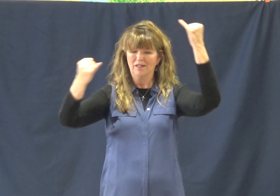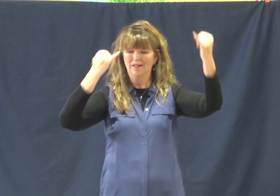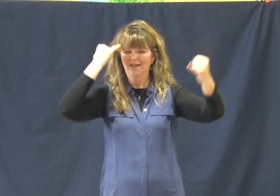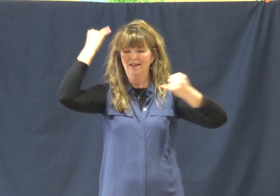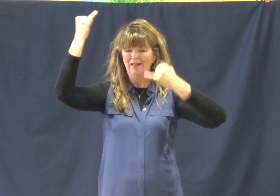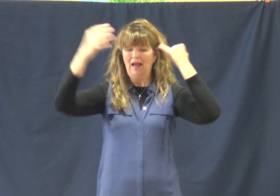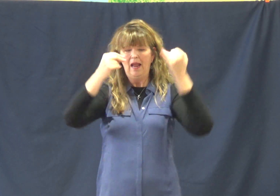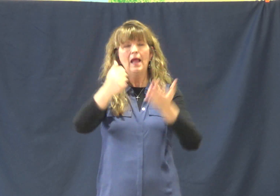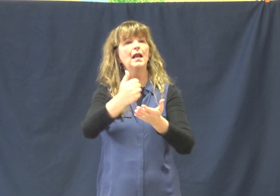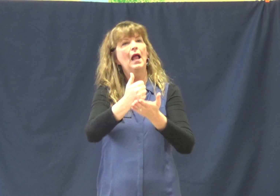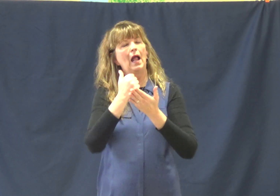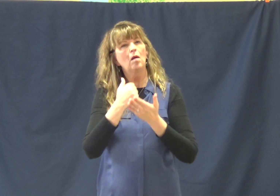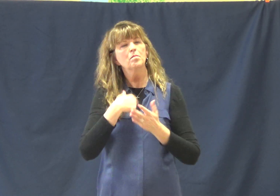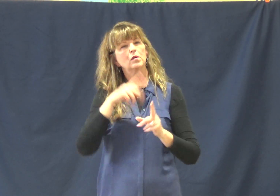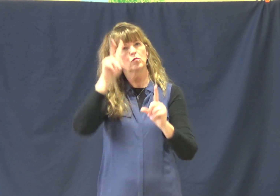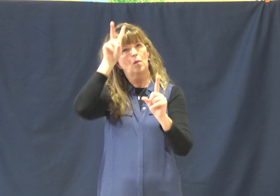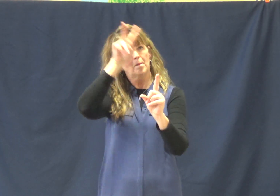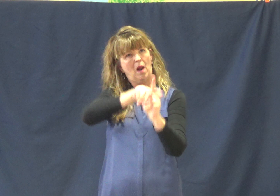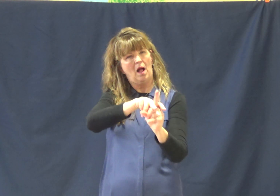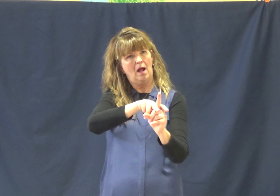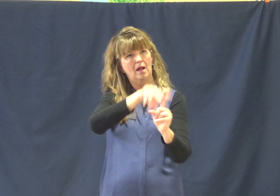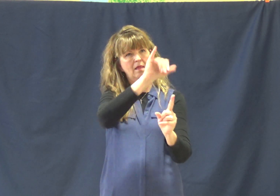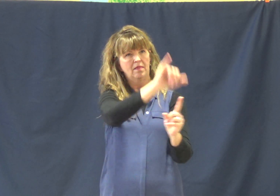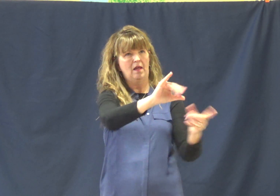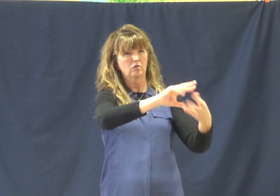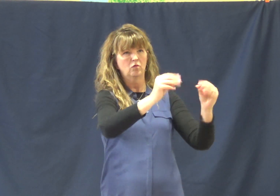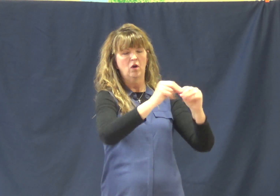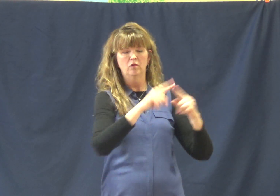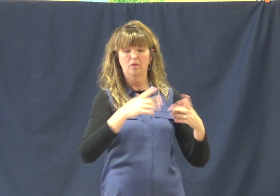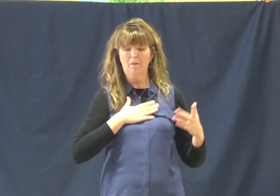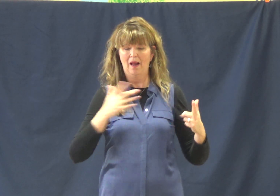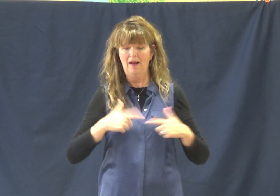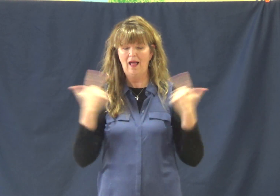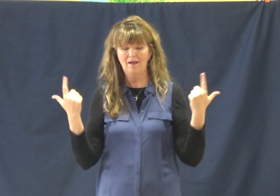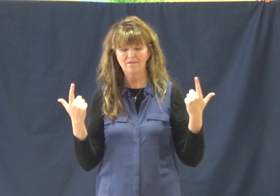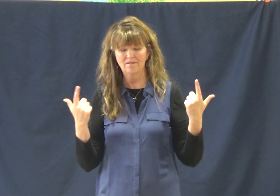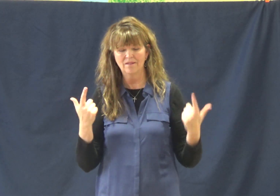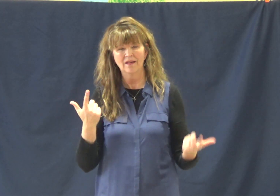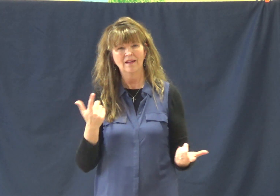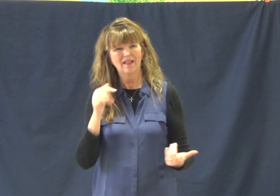And to be able to imagine how that